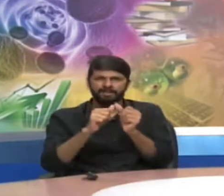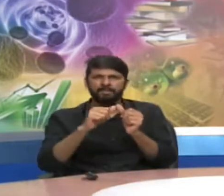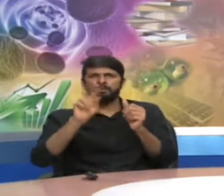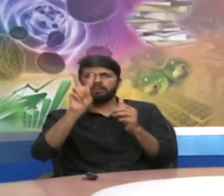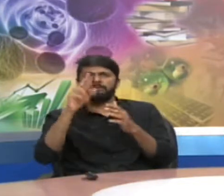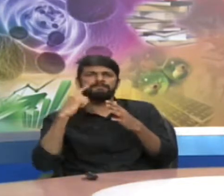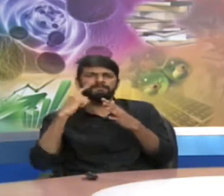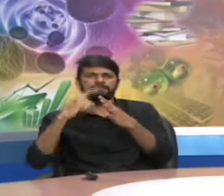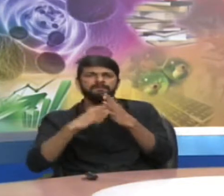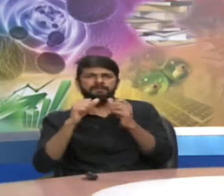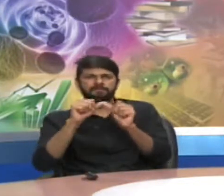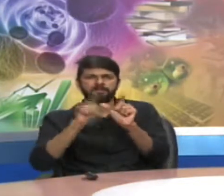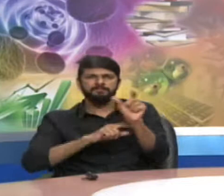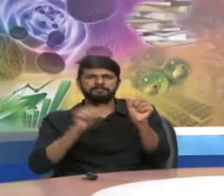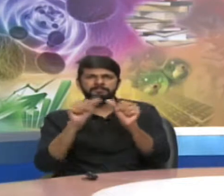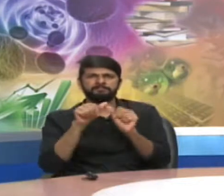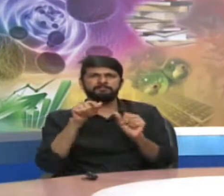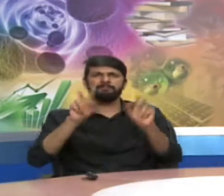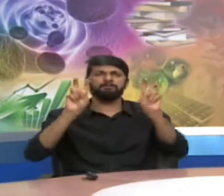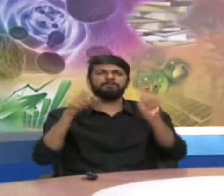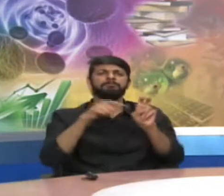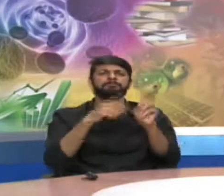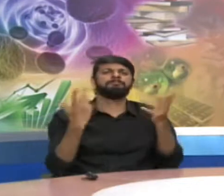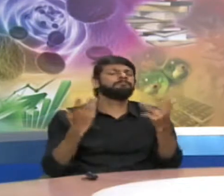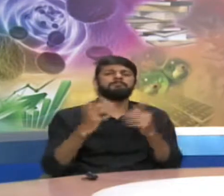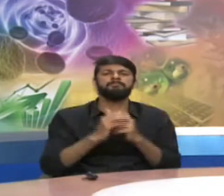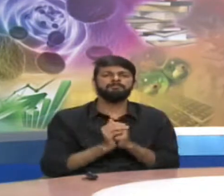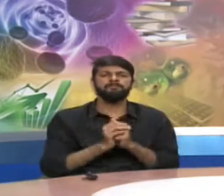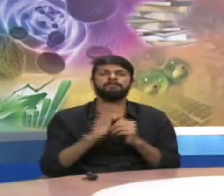So the name of third painting is Mara Vijaya.